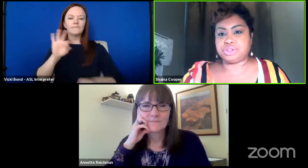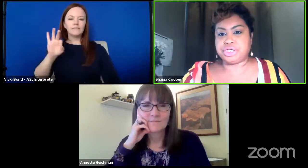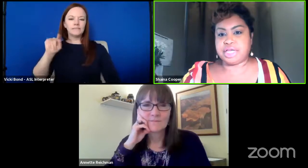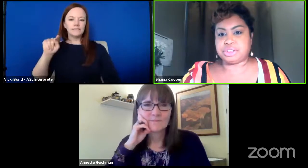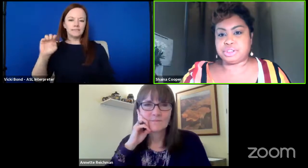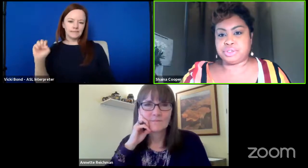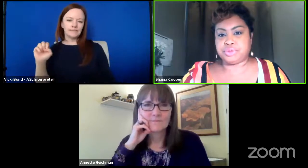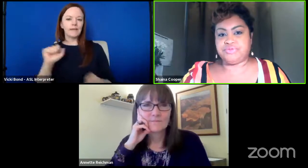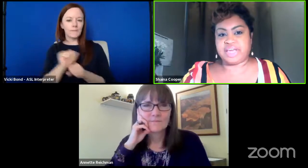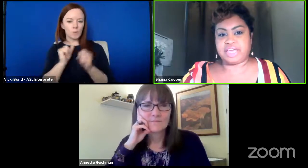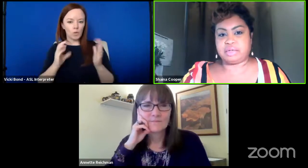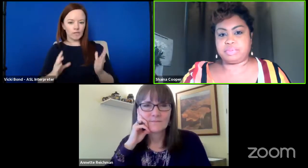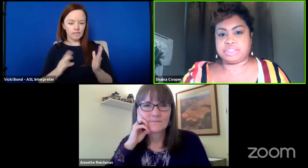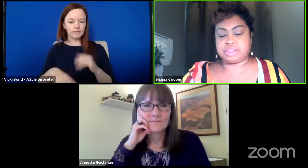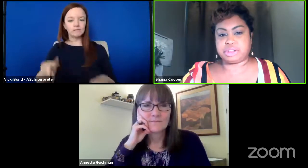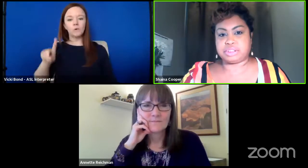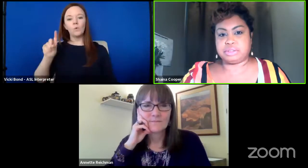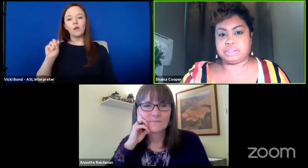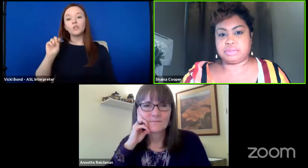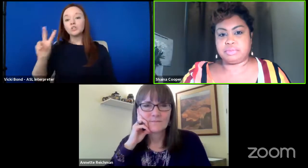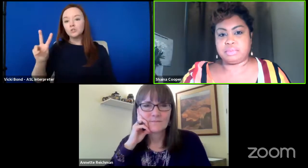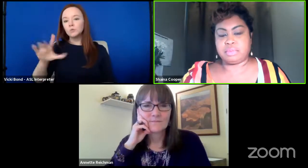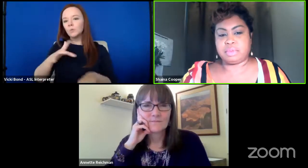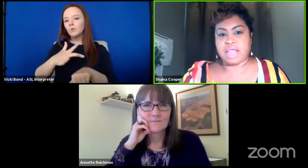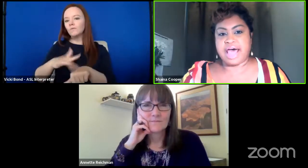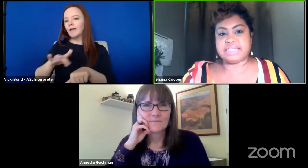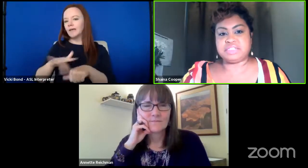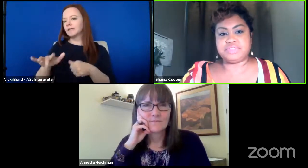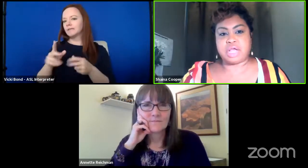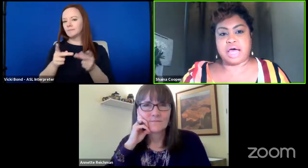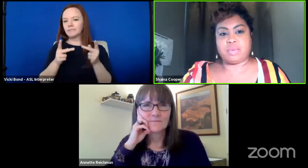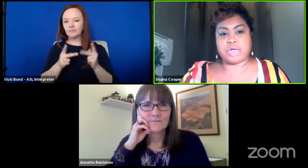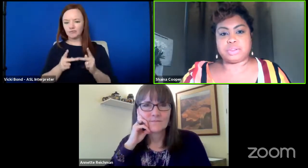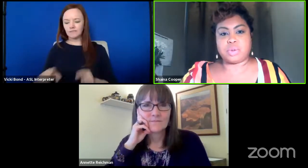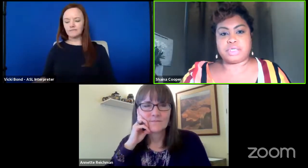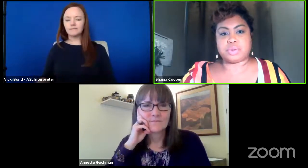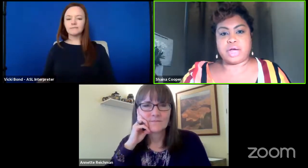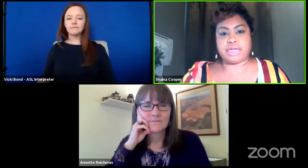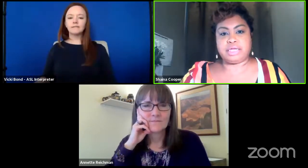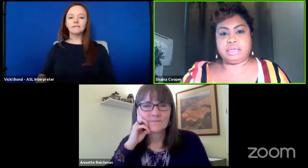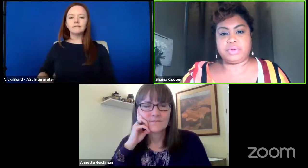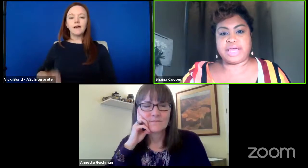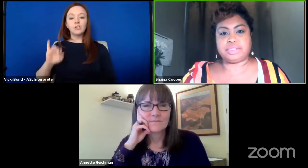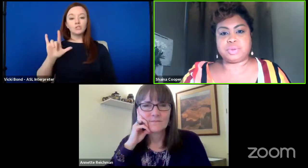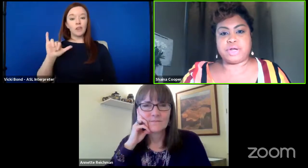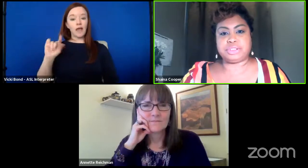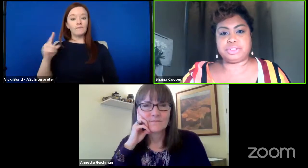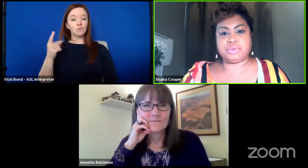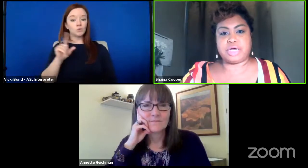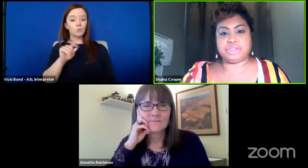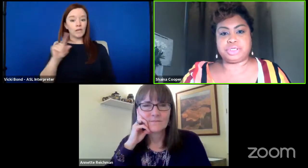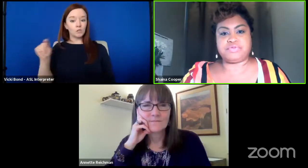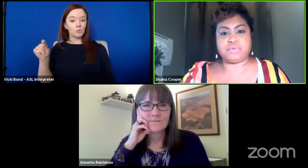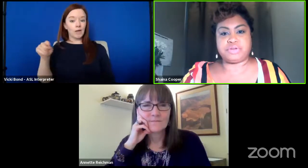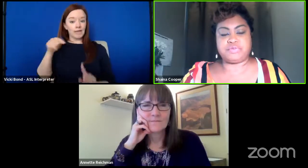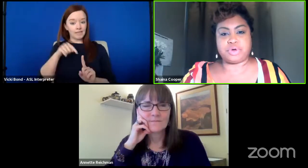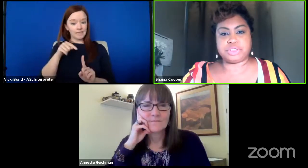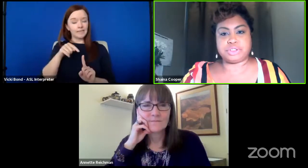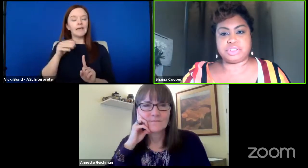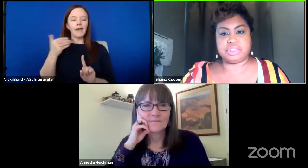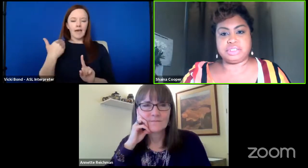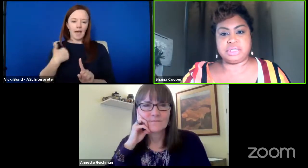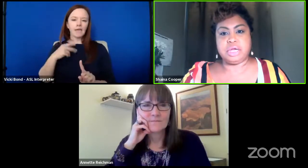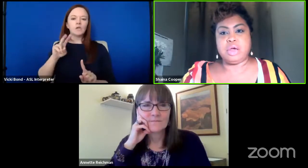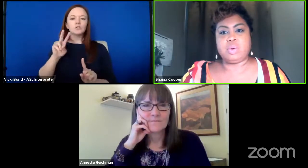and 102 vacant positions. As of July 1, 2020, we had